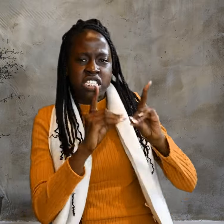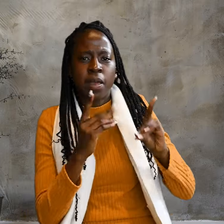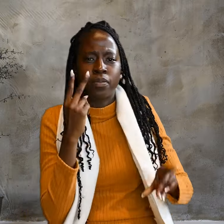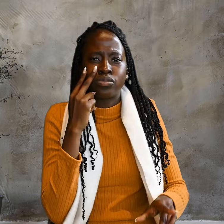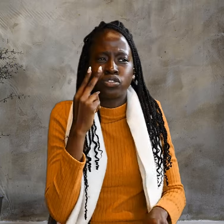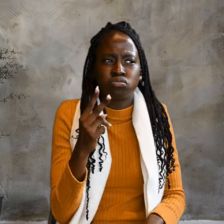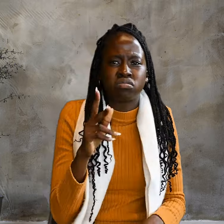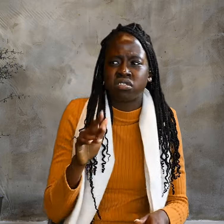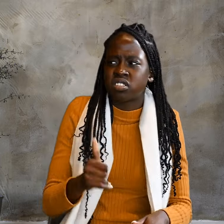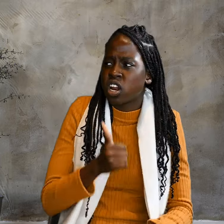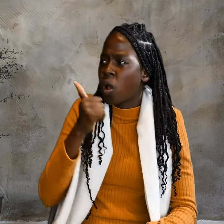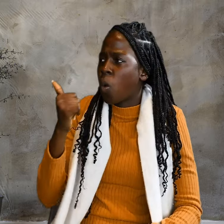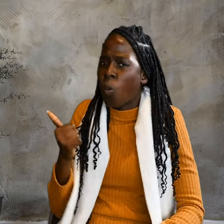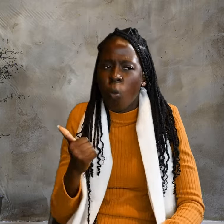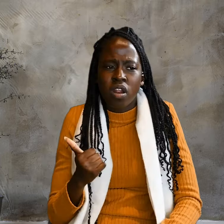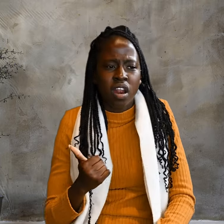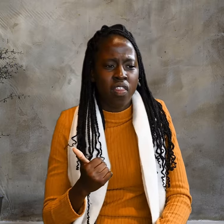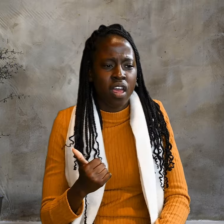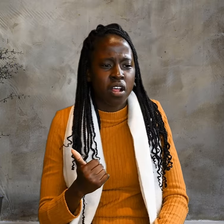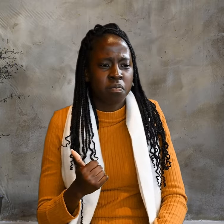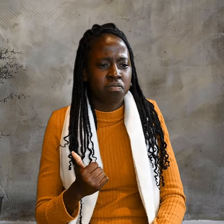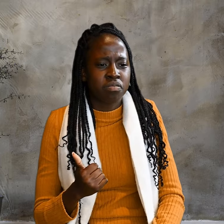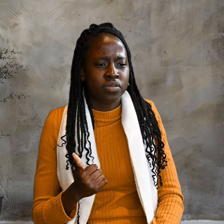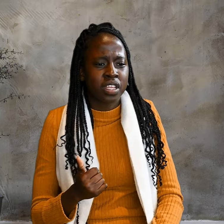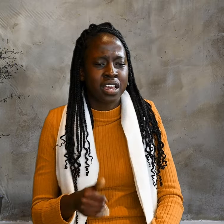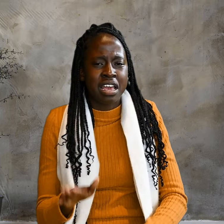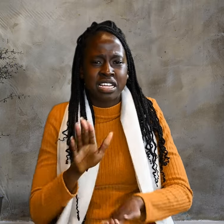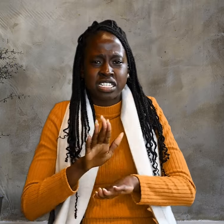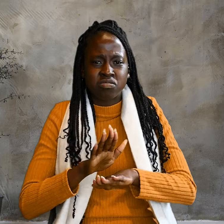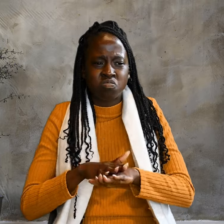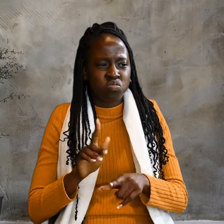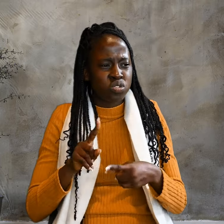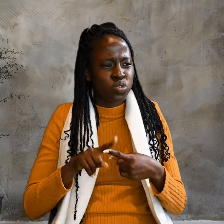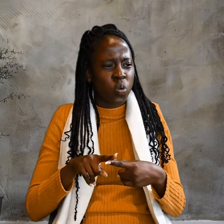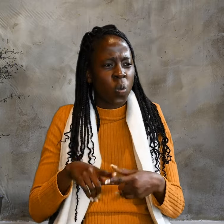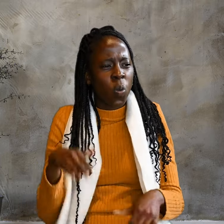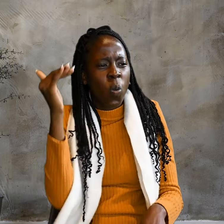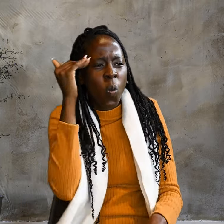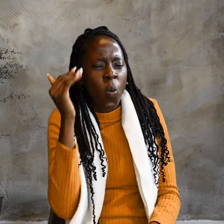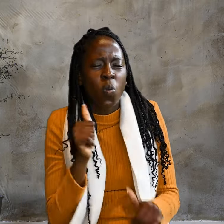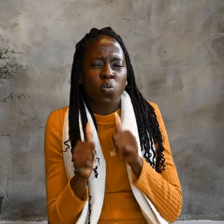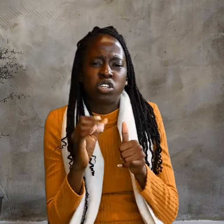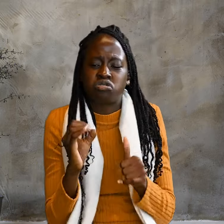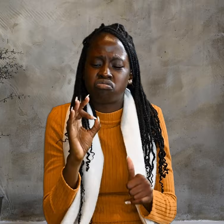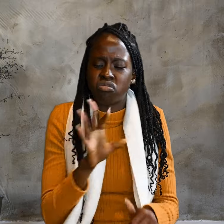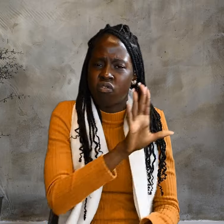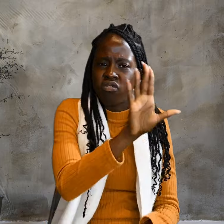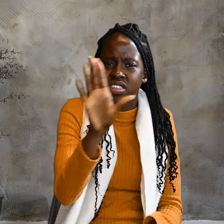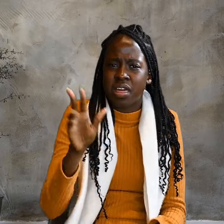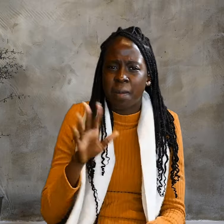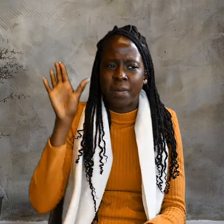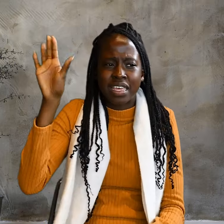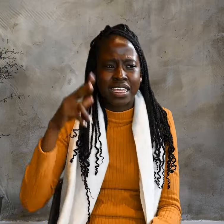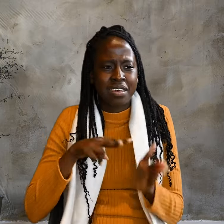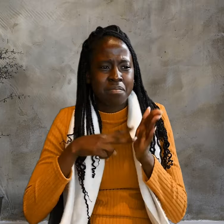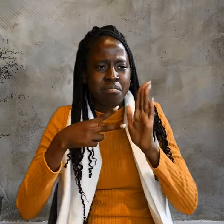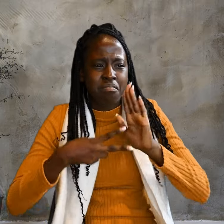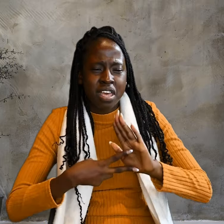His disciples stared at one another, at a loss to know which of them he meant. One of